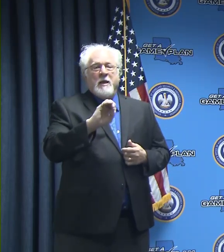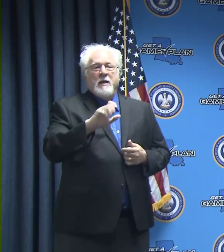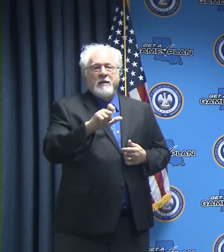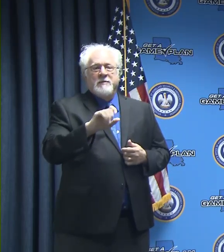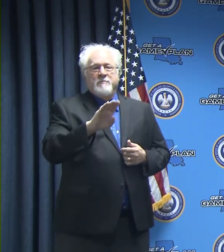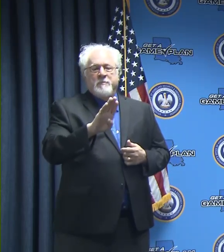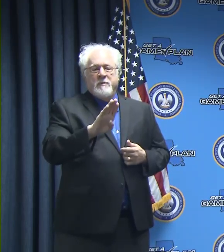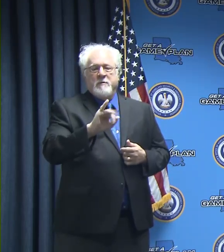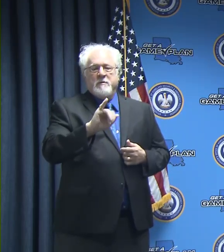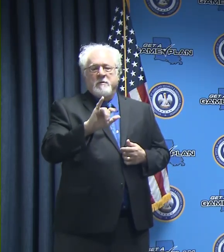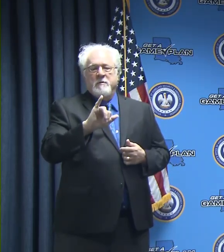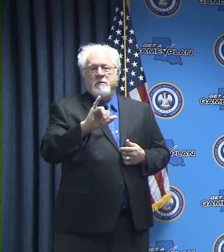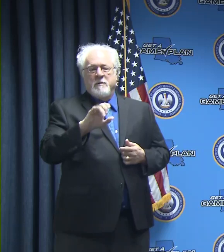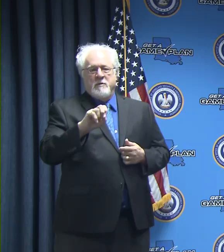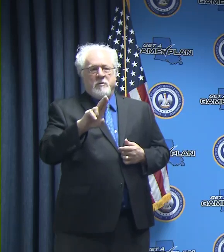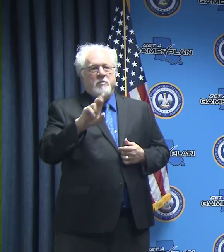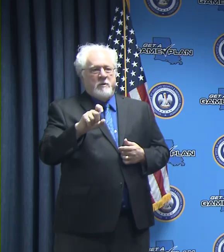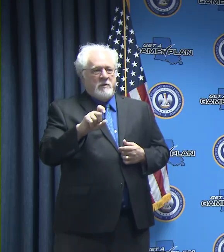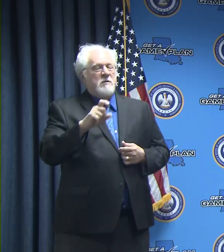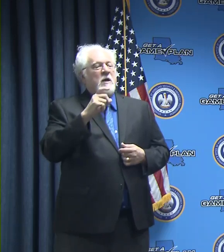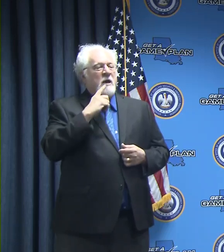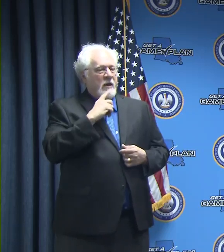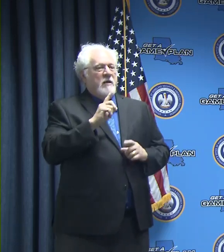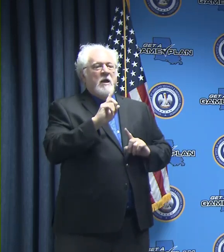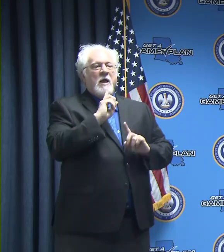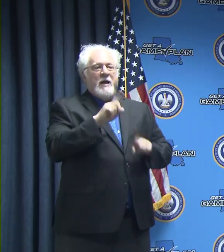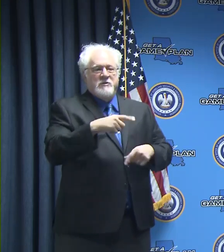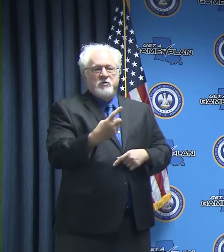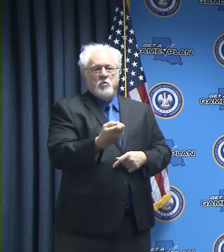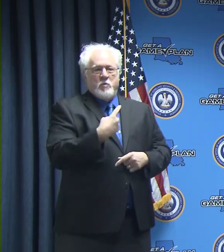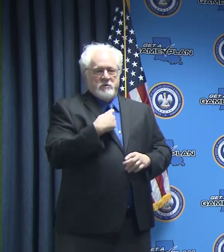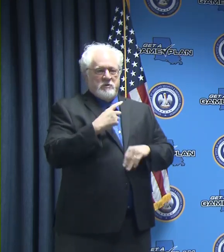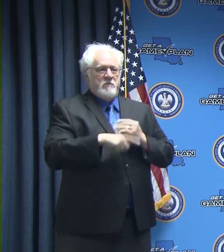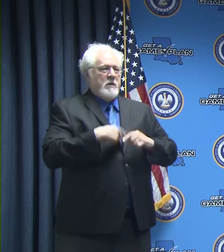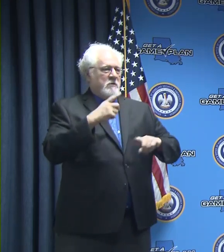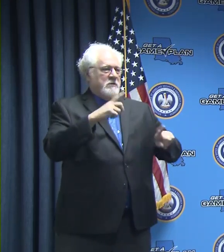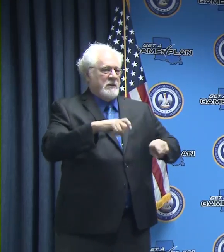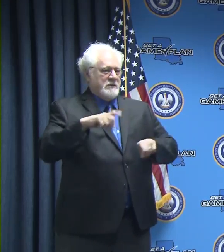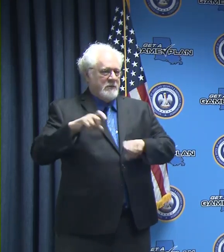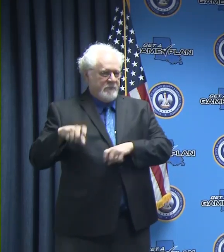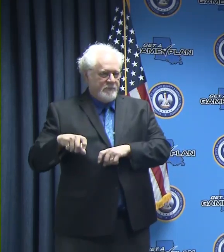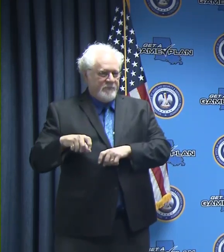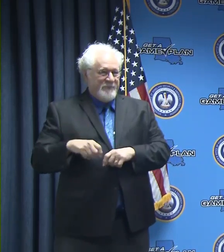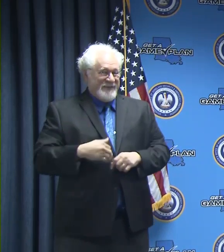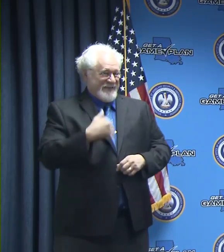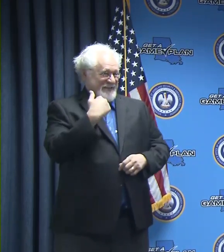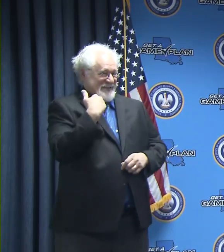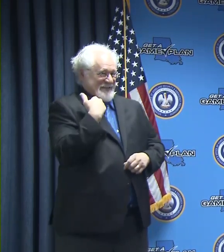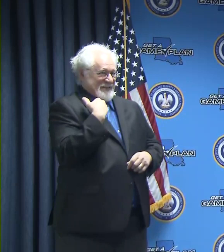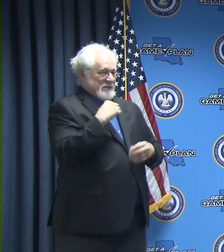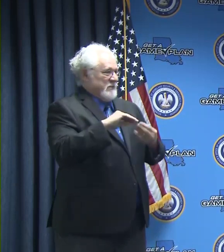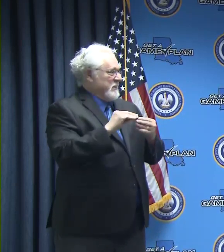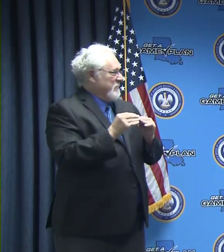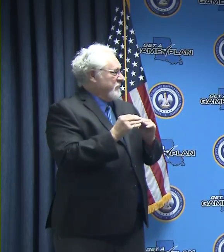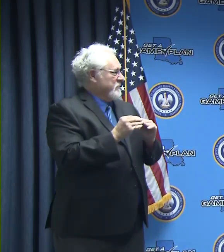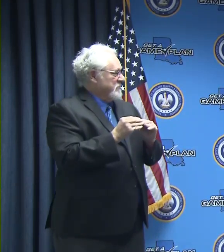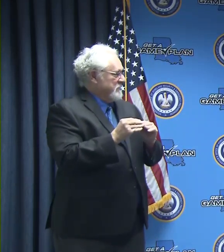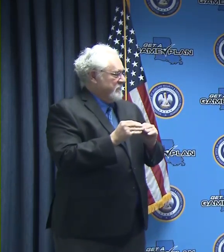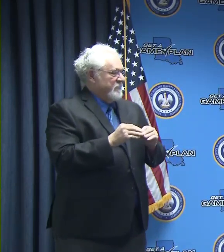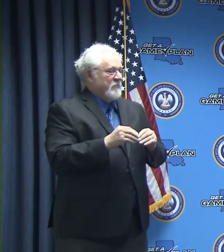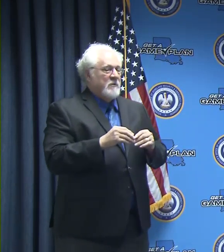who can take questions and address things related to testing. The latest numbers that came out